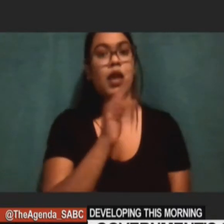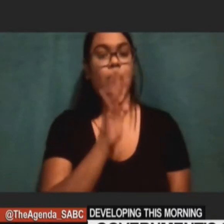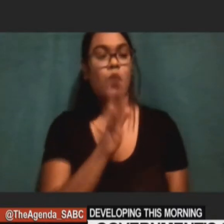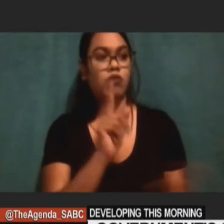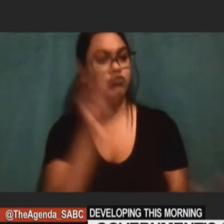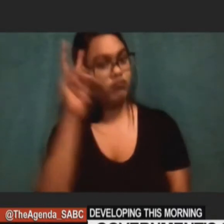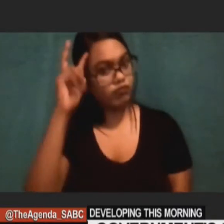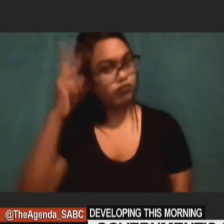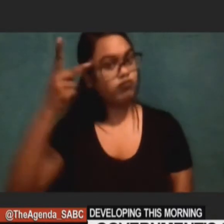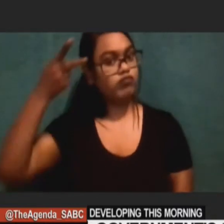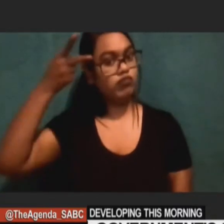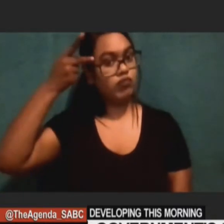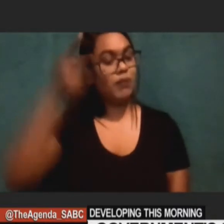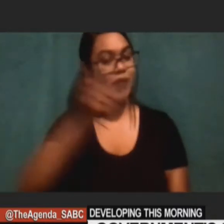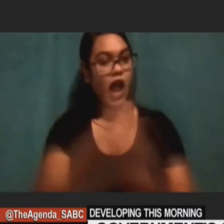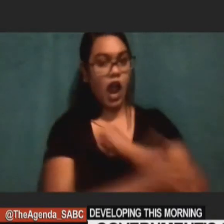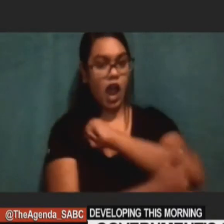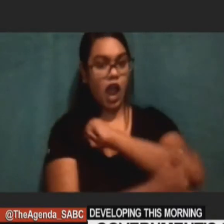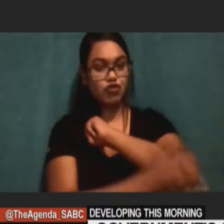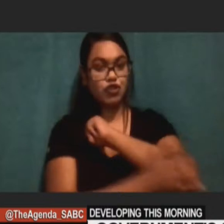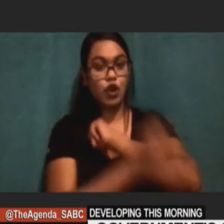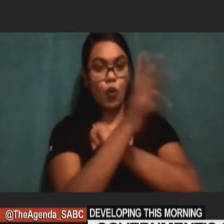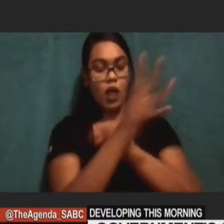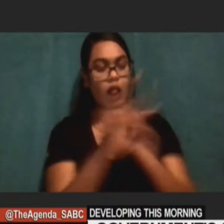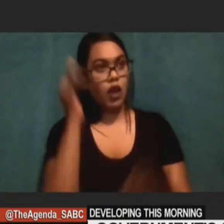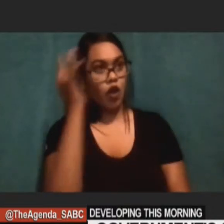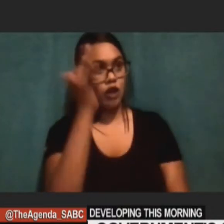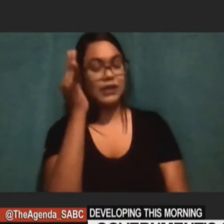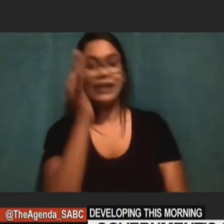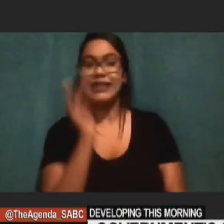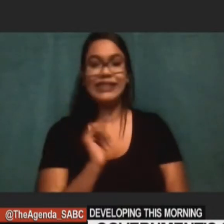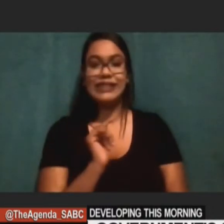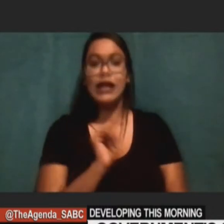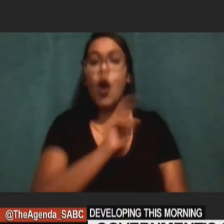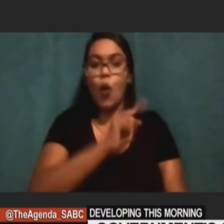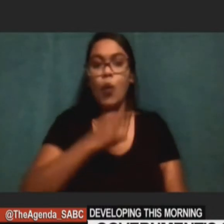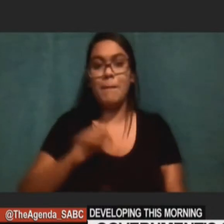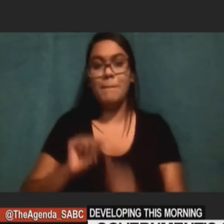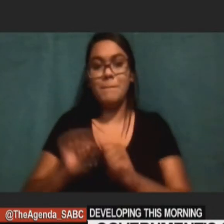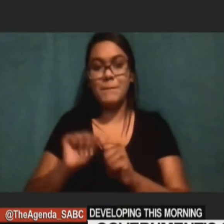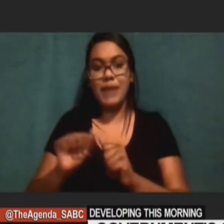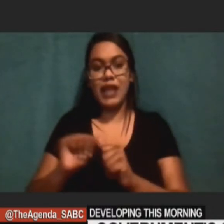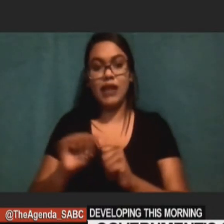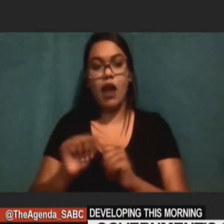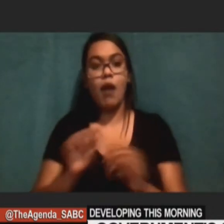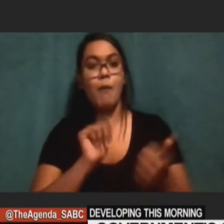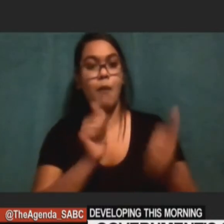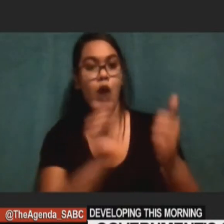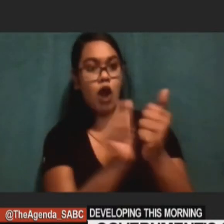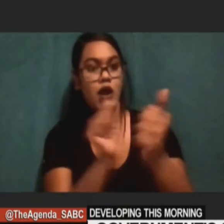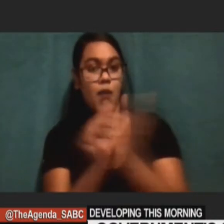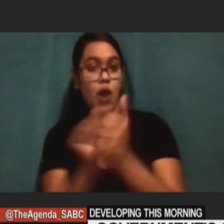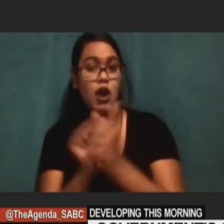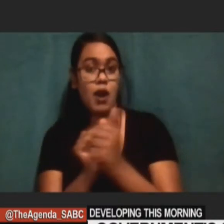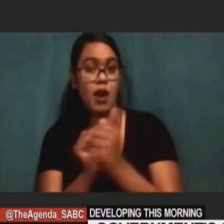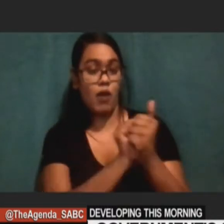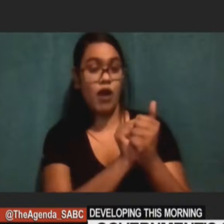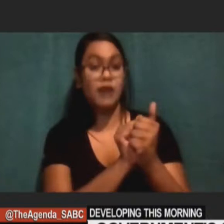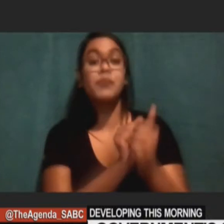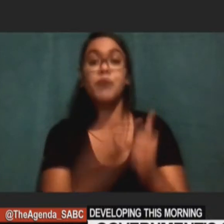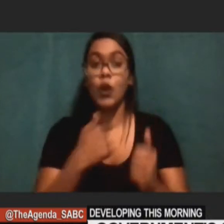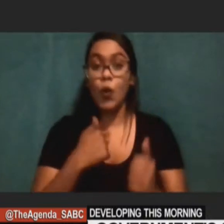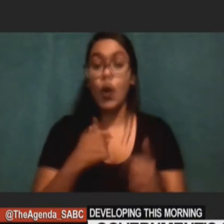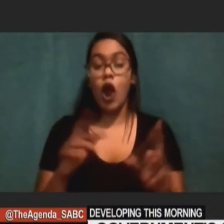these countries, we consider them to be friends and partners. We believe the discussions will take place within the spirit of